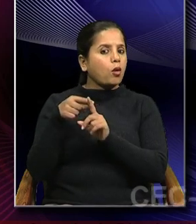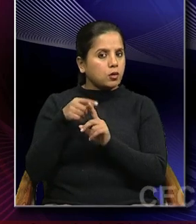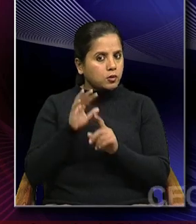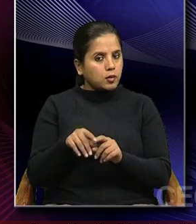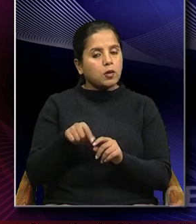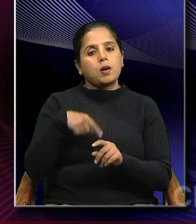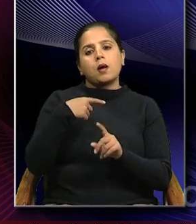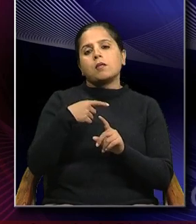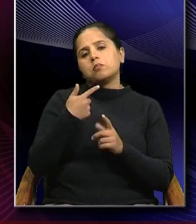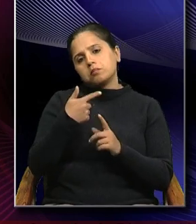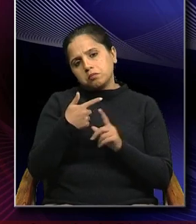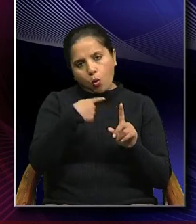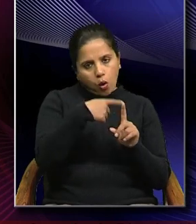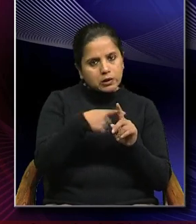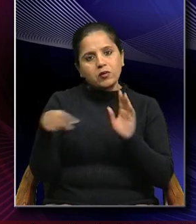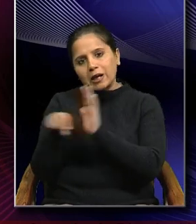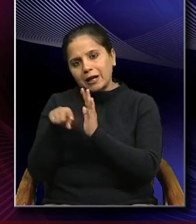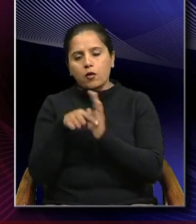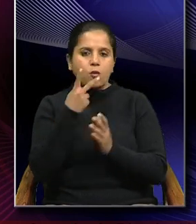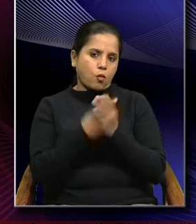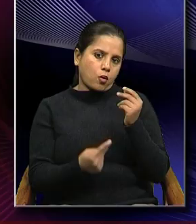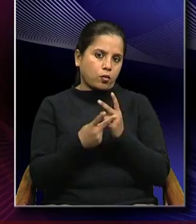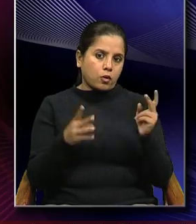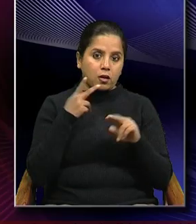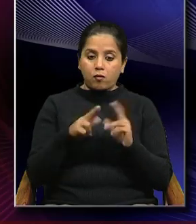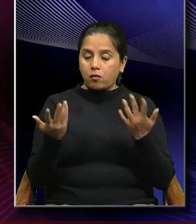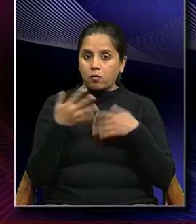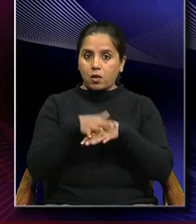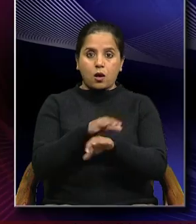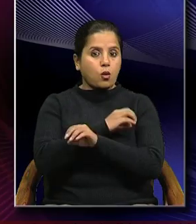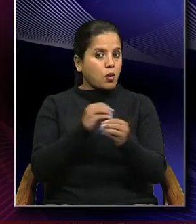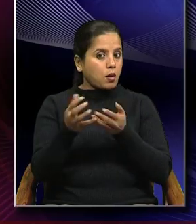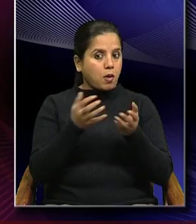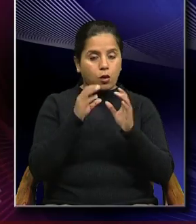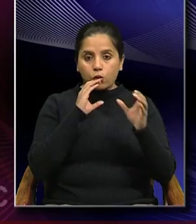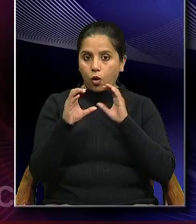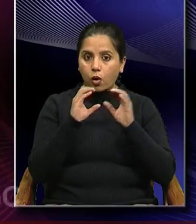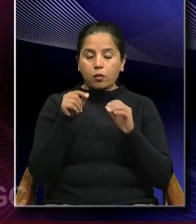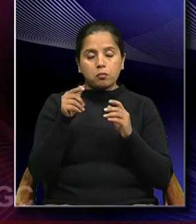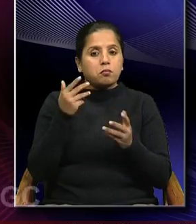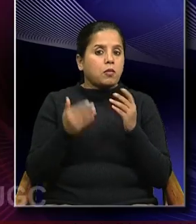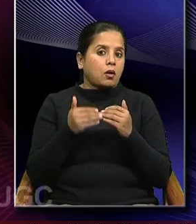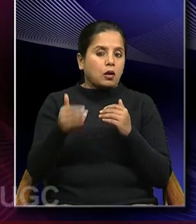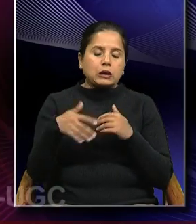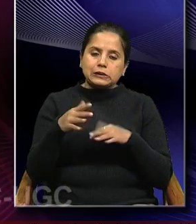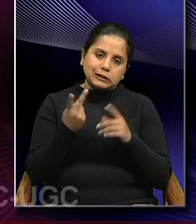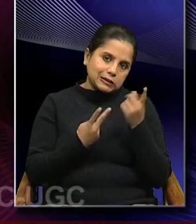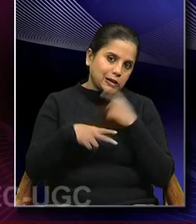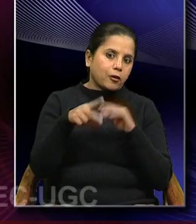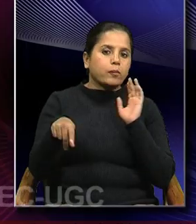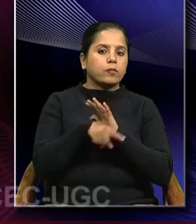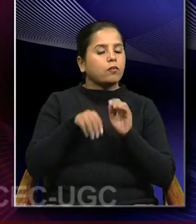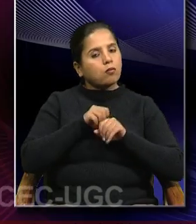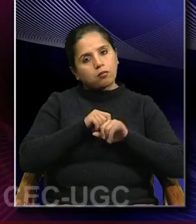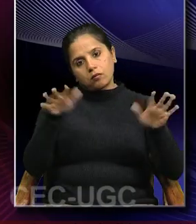as negative impact, both. If there is no integration in marketing communication, it may adversely affect your brand